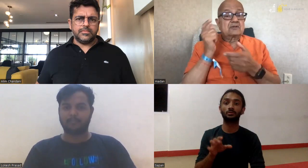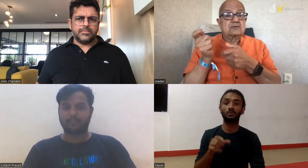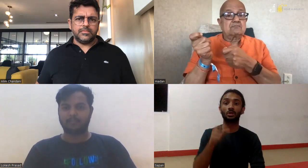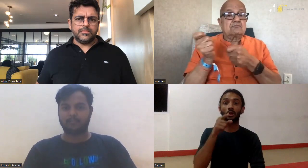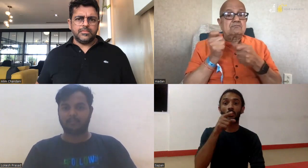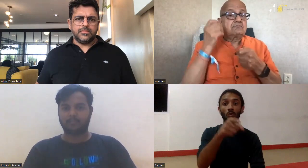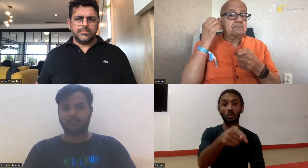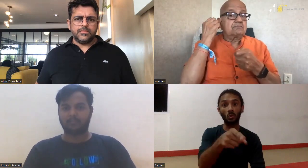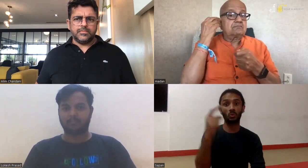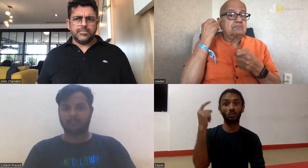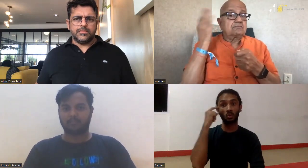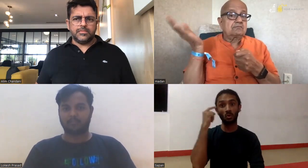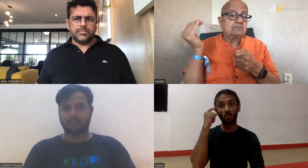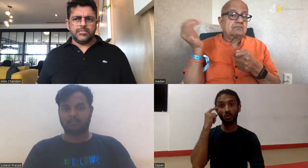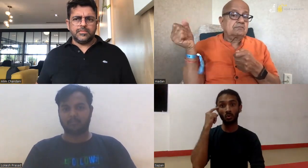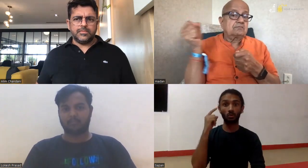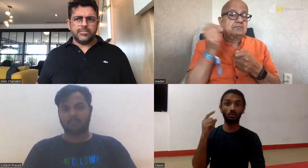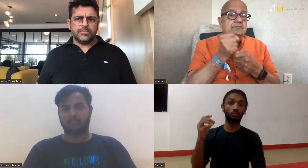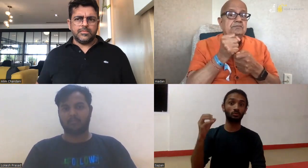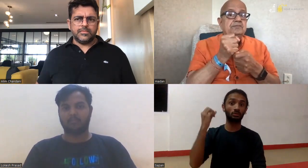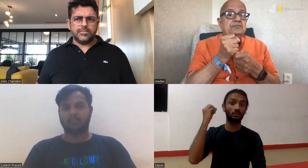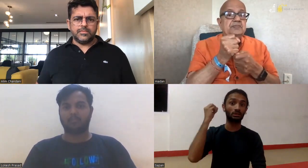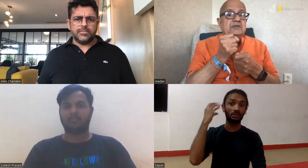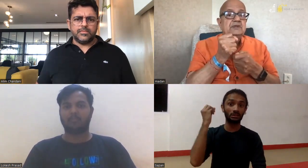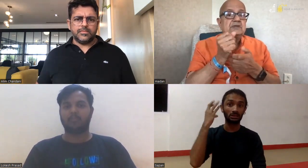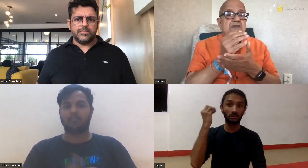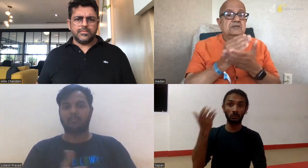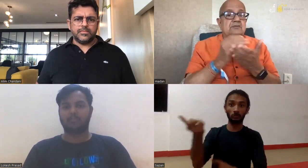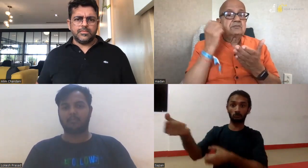We need 500 together. See,